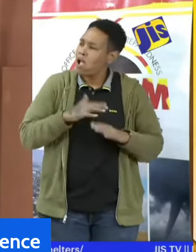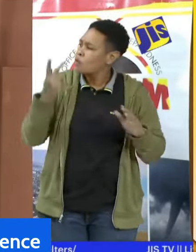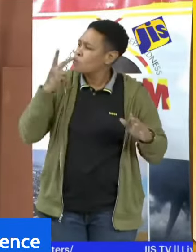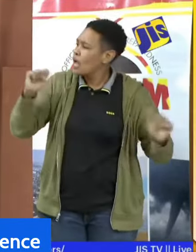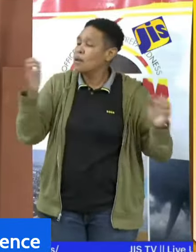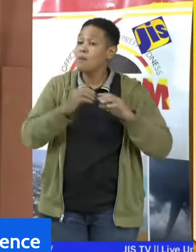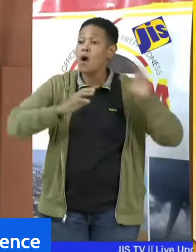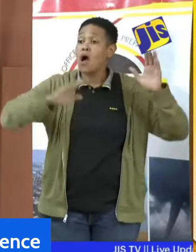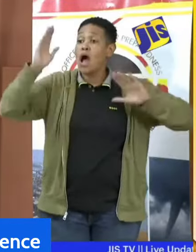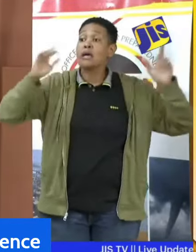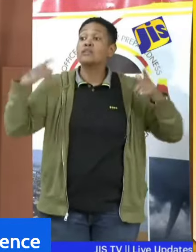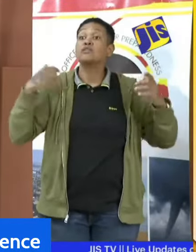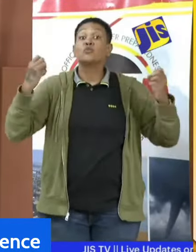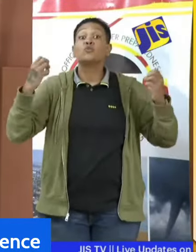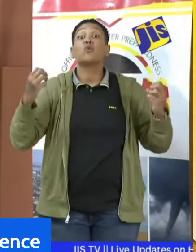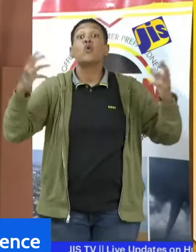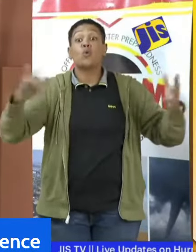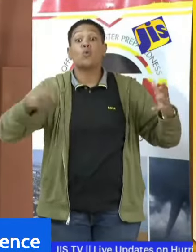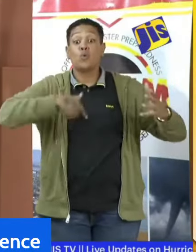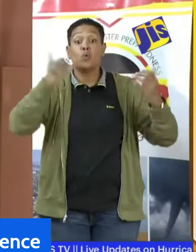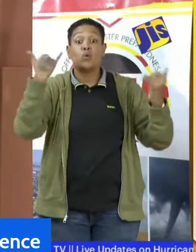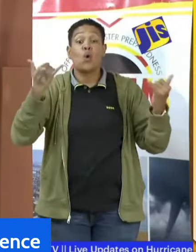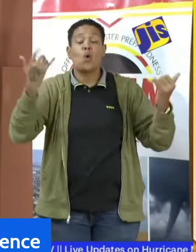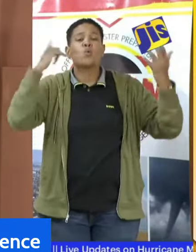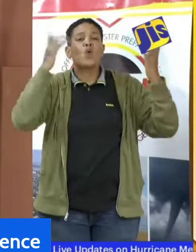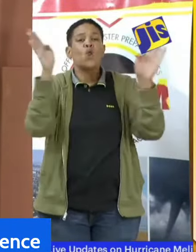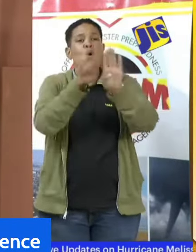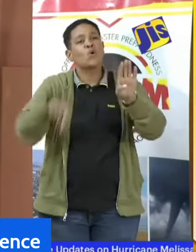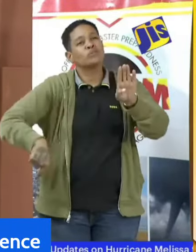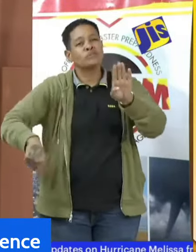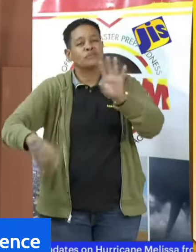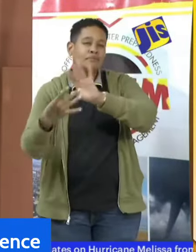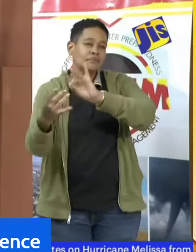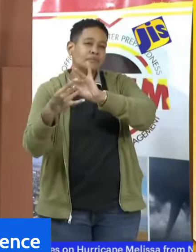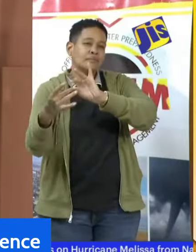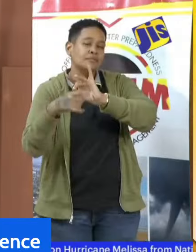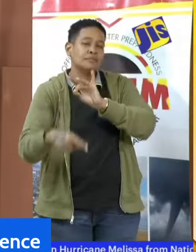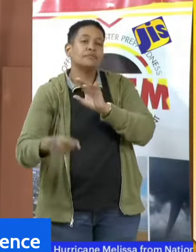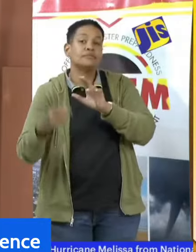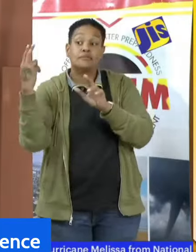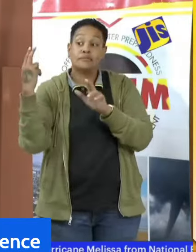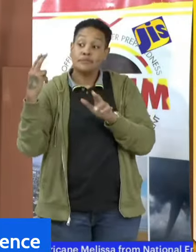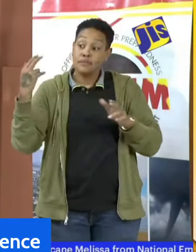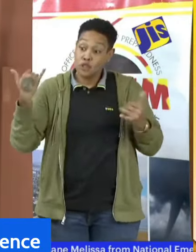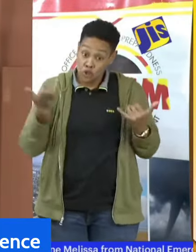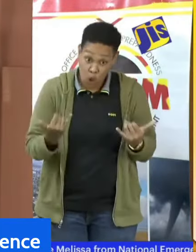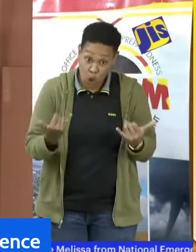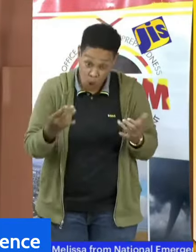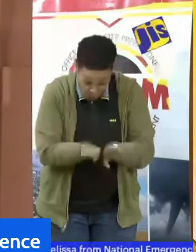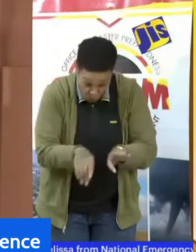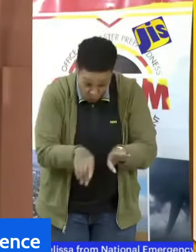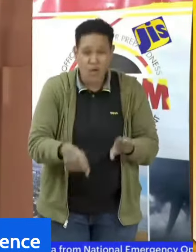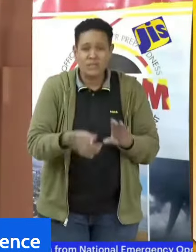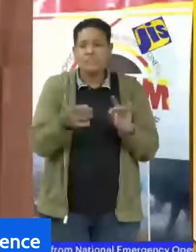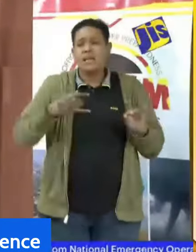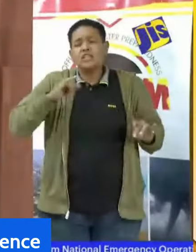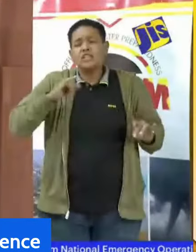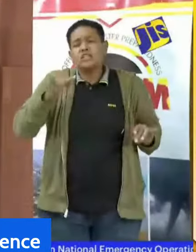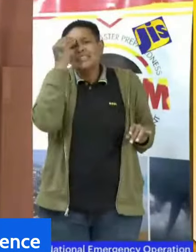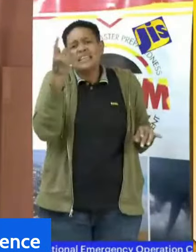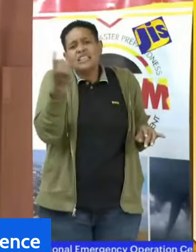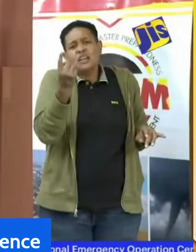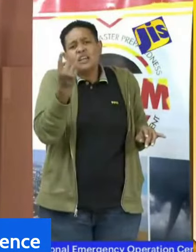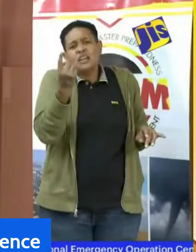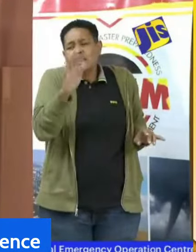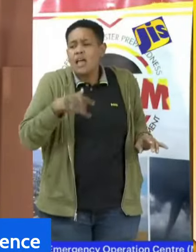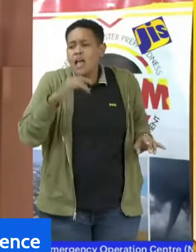any other hands up, and so we are going to close this press briefing now. And I'll just say something.